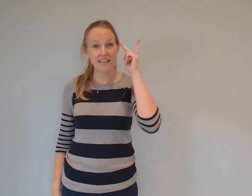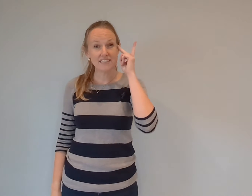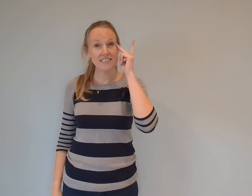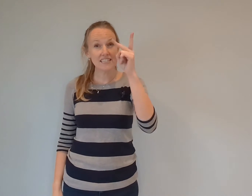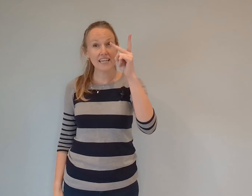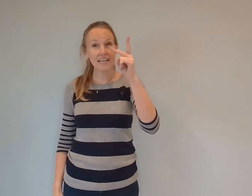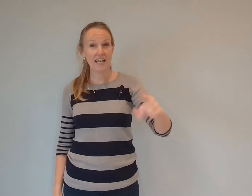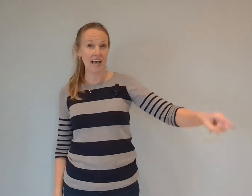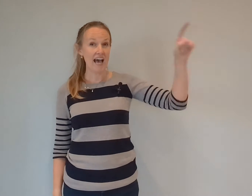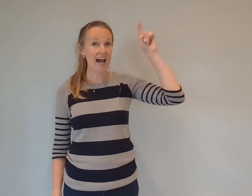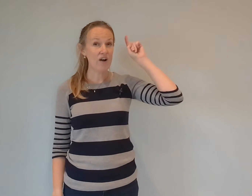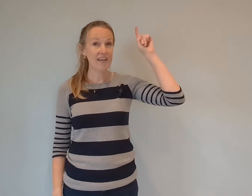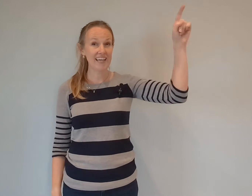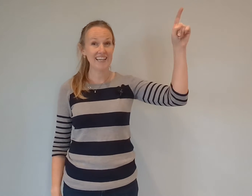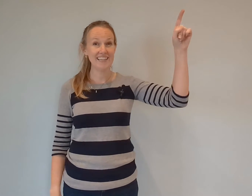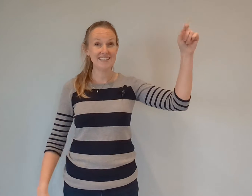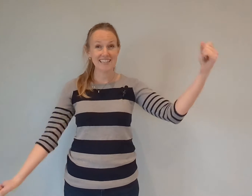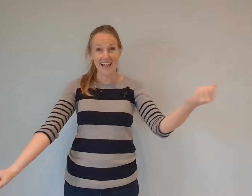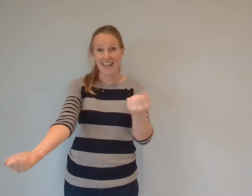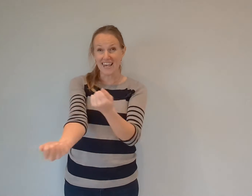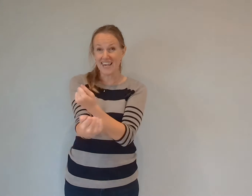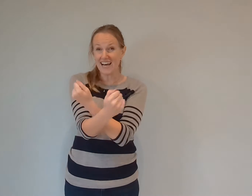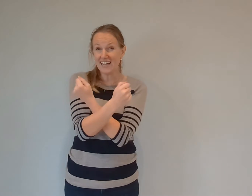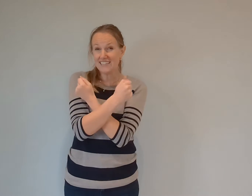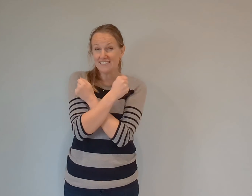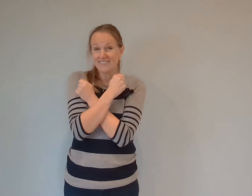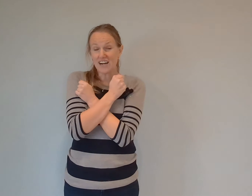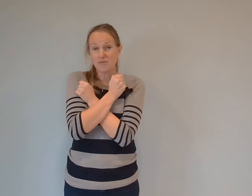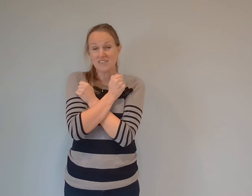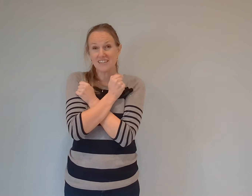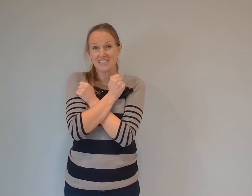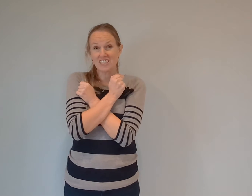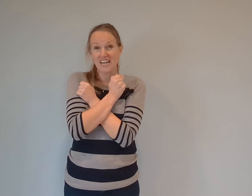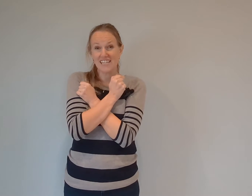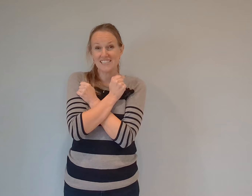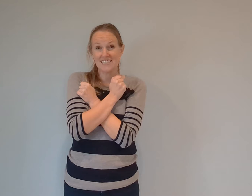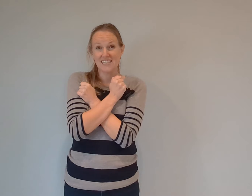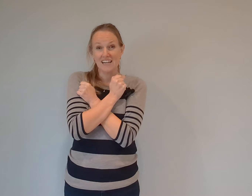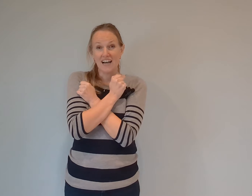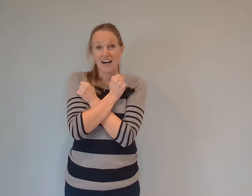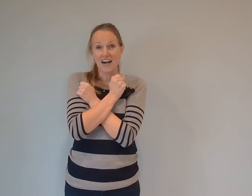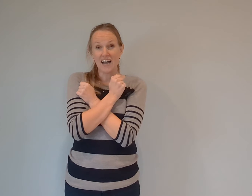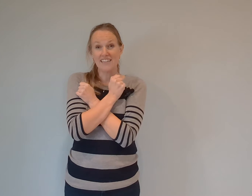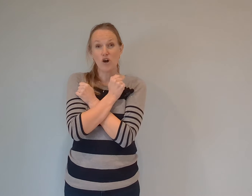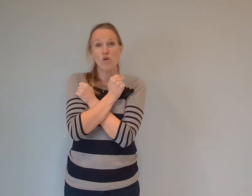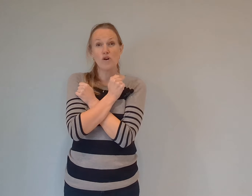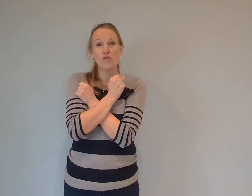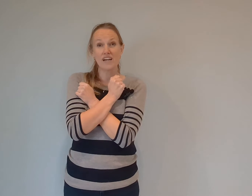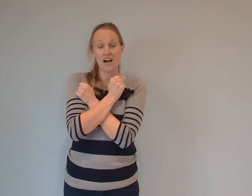then see how his love, arms across your chest, has